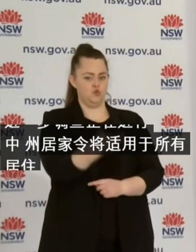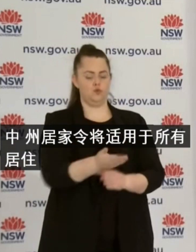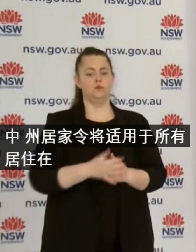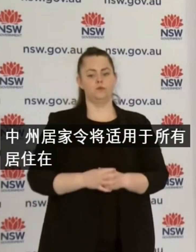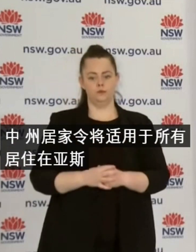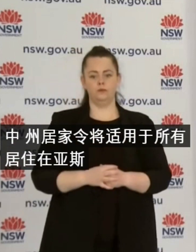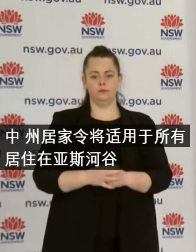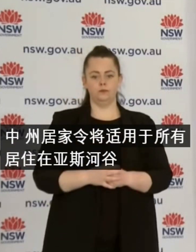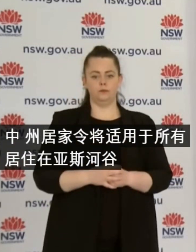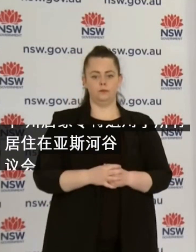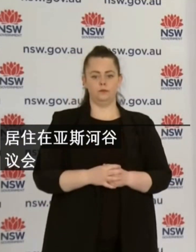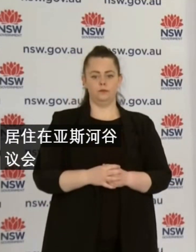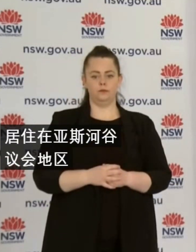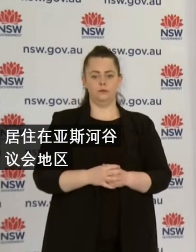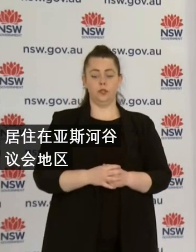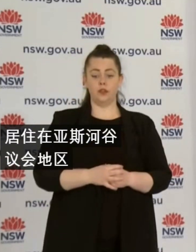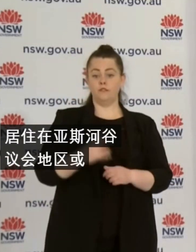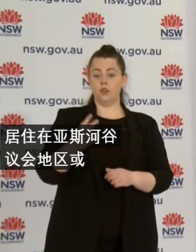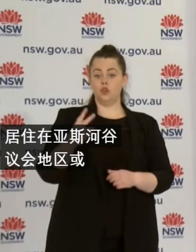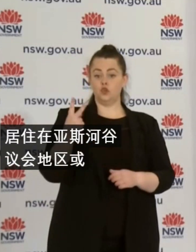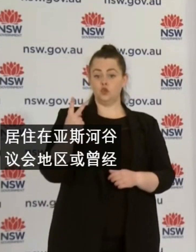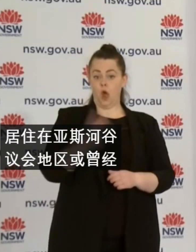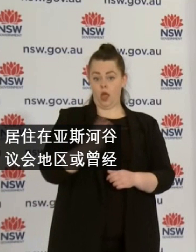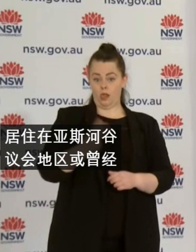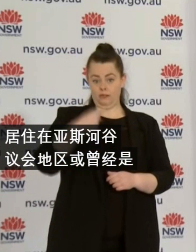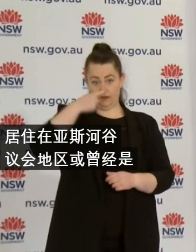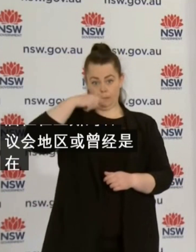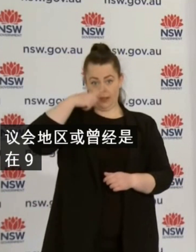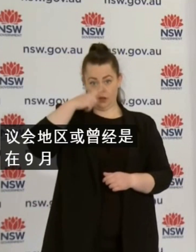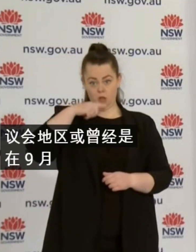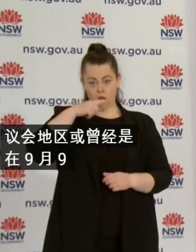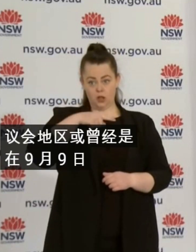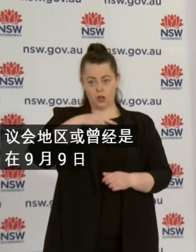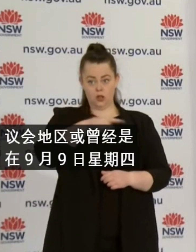all people who live in the Yass Valley Council area or have been there on or